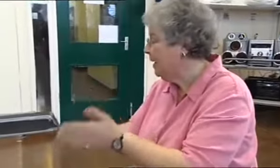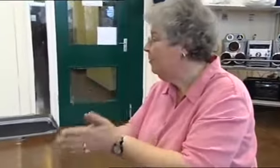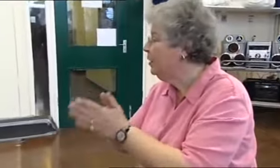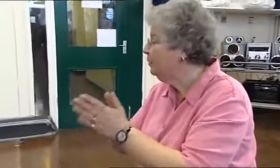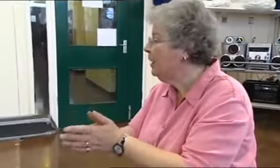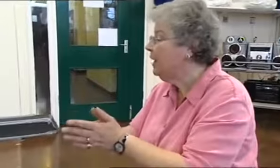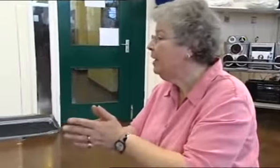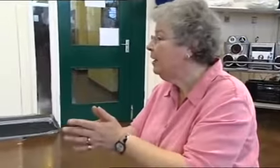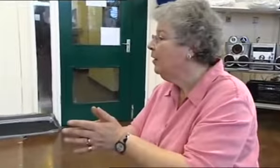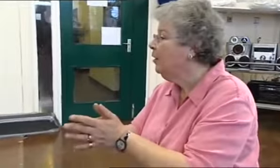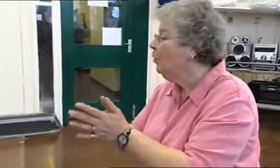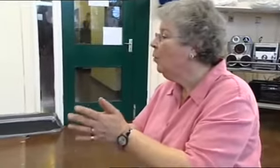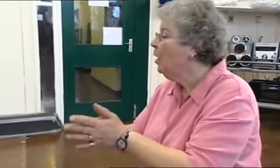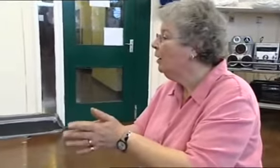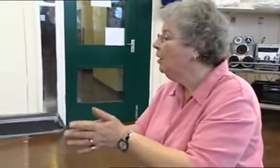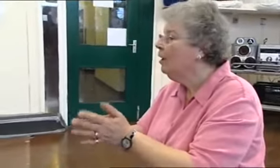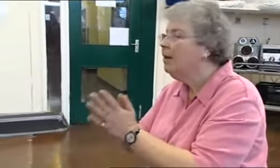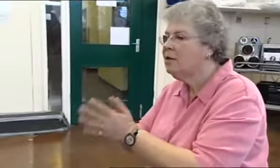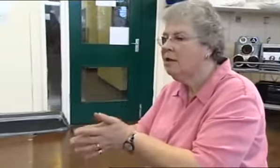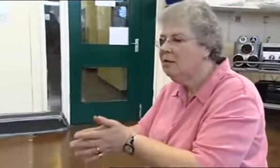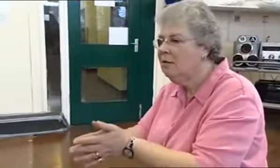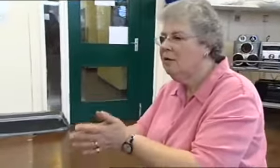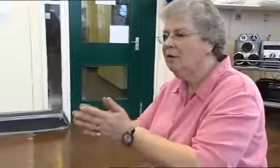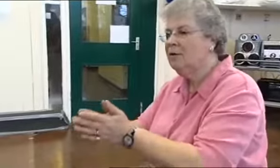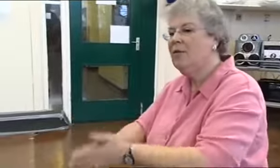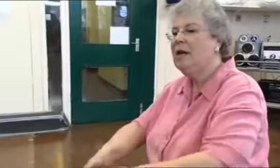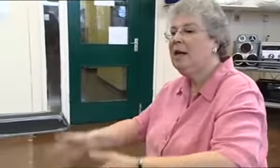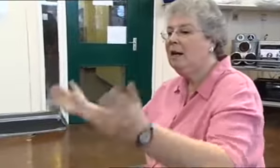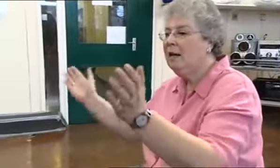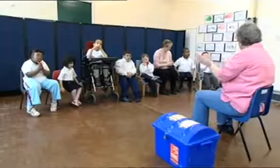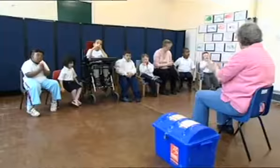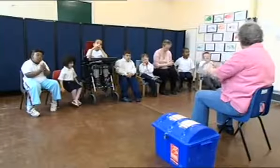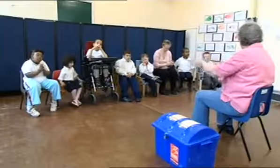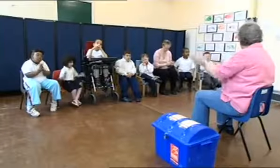same as me. One, two, three.